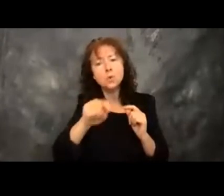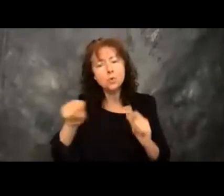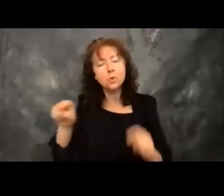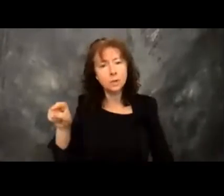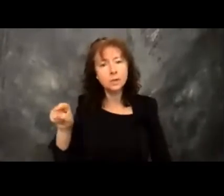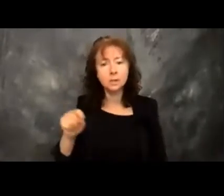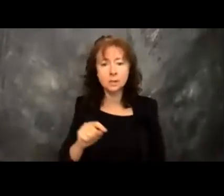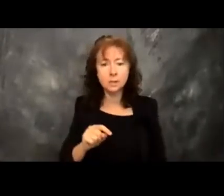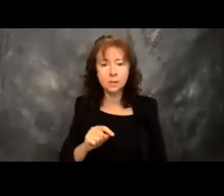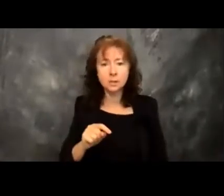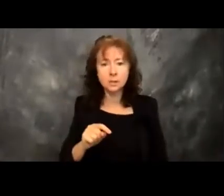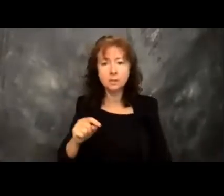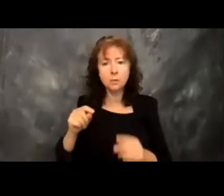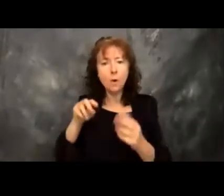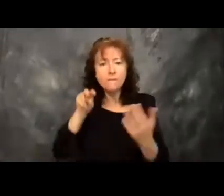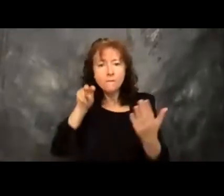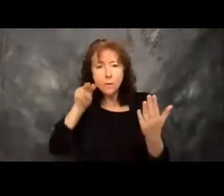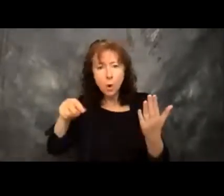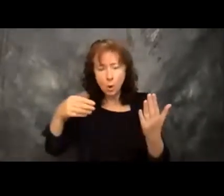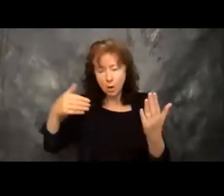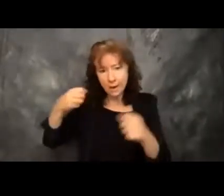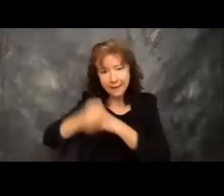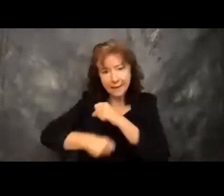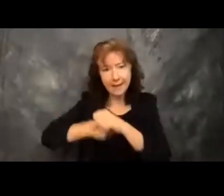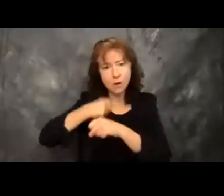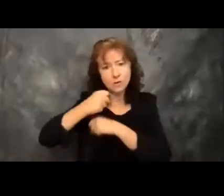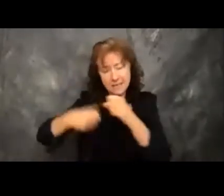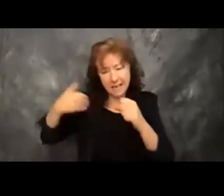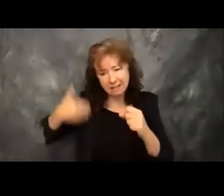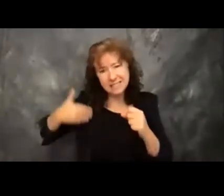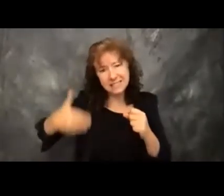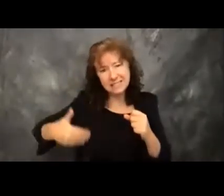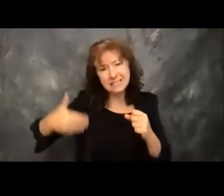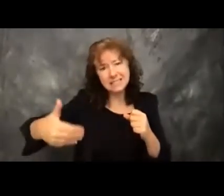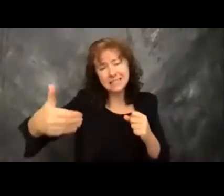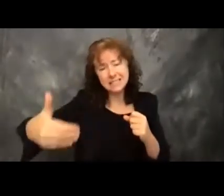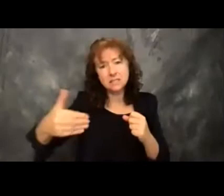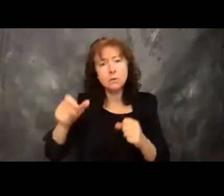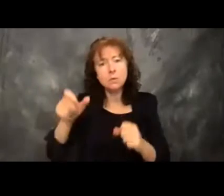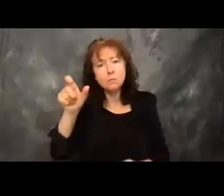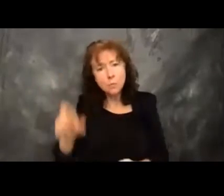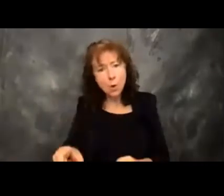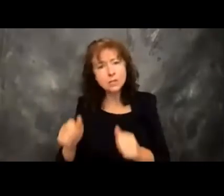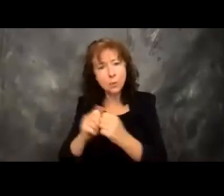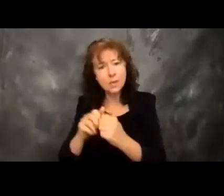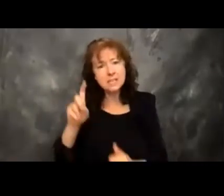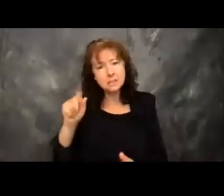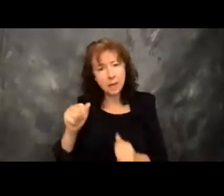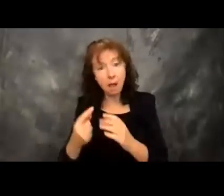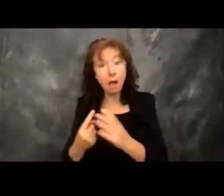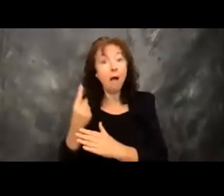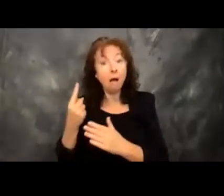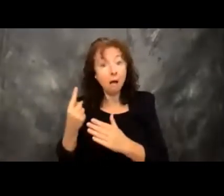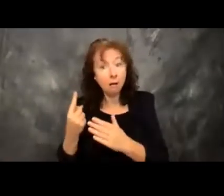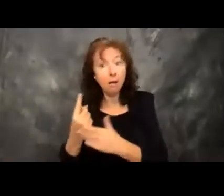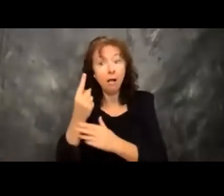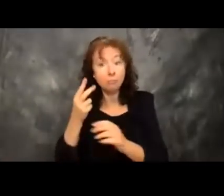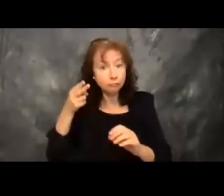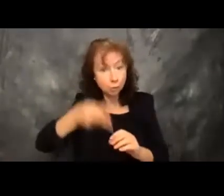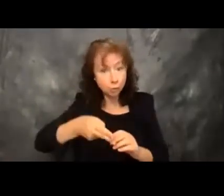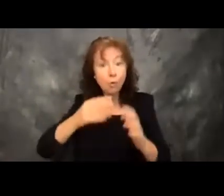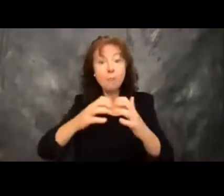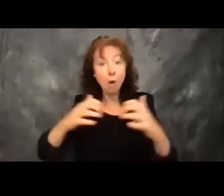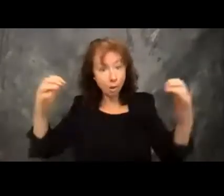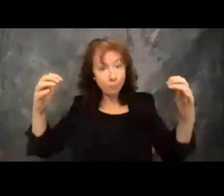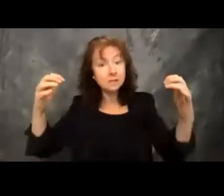through years when persons with disabilities were elected in the parliament. But this is